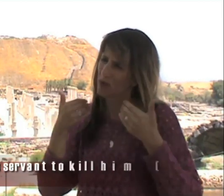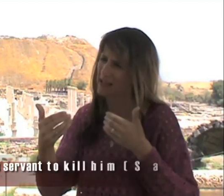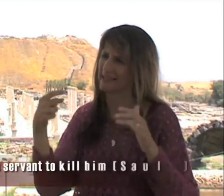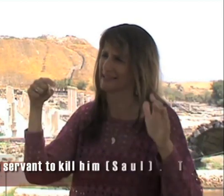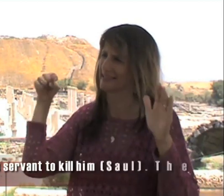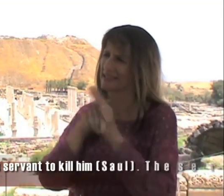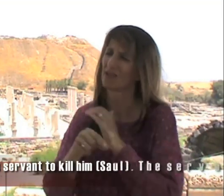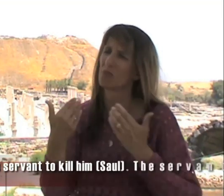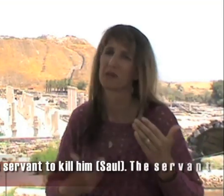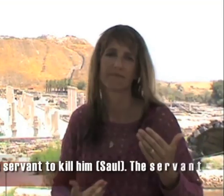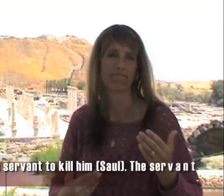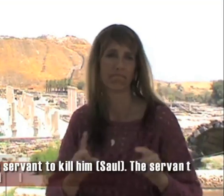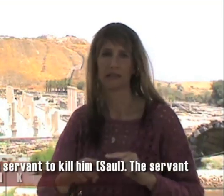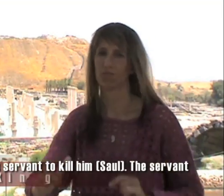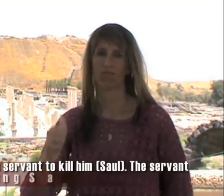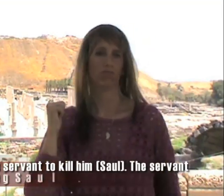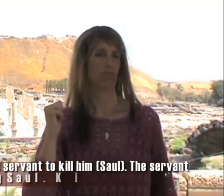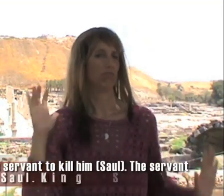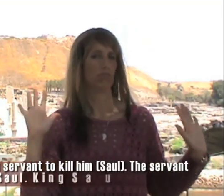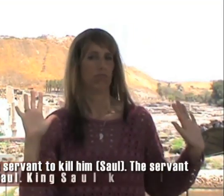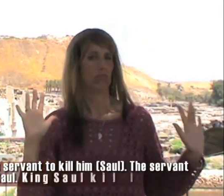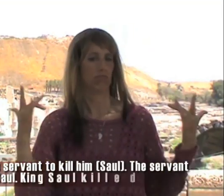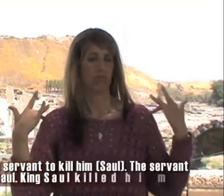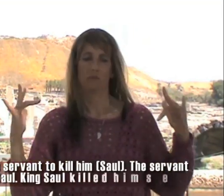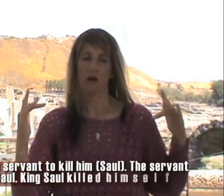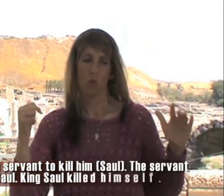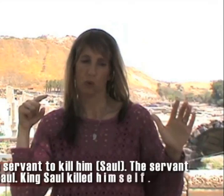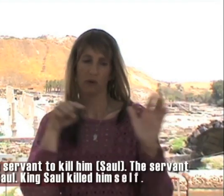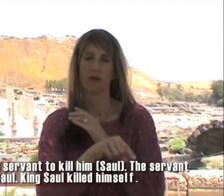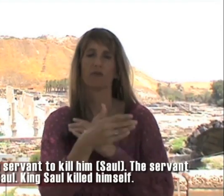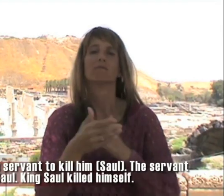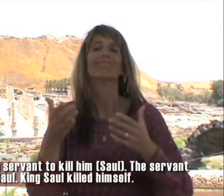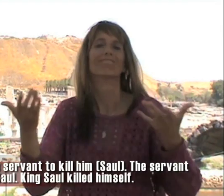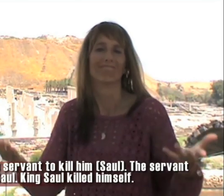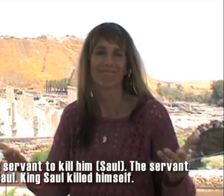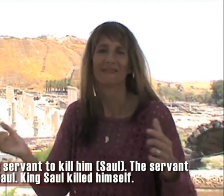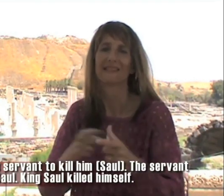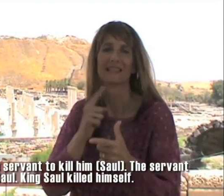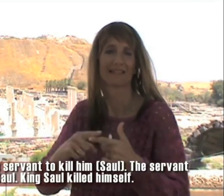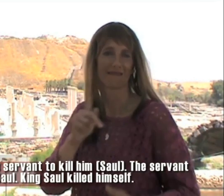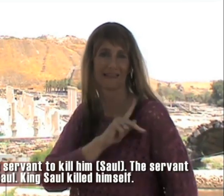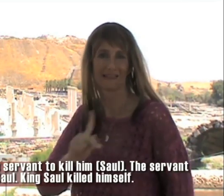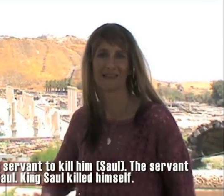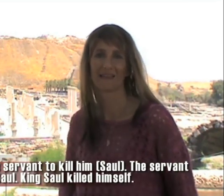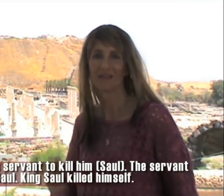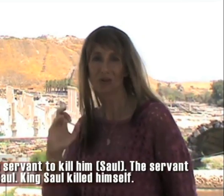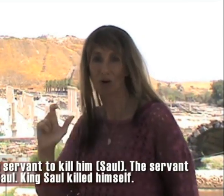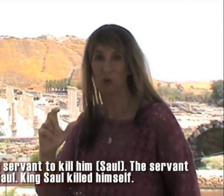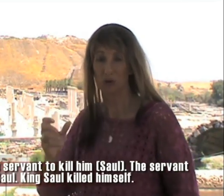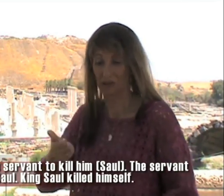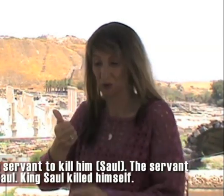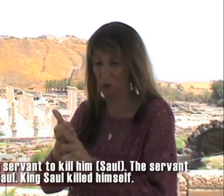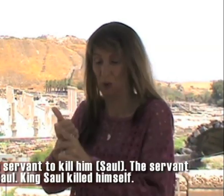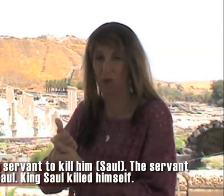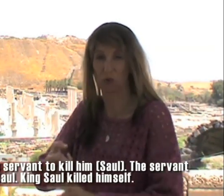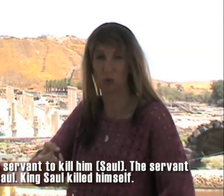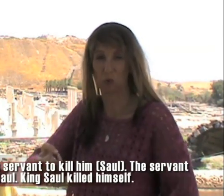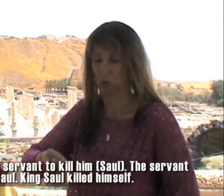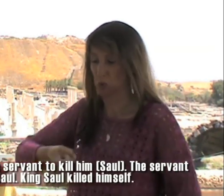begged his armor bearer, his servant, to kill him, but the servant refused to kill him. And then King Saul took his own